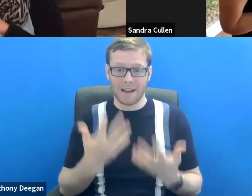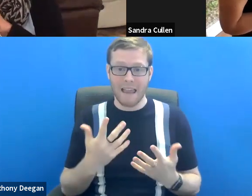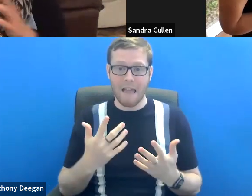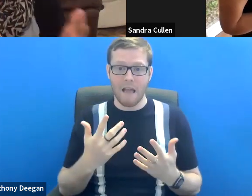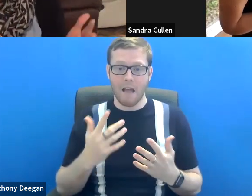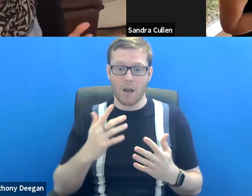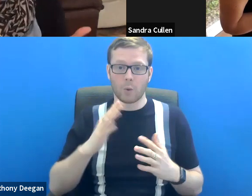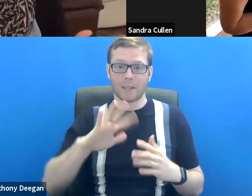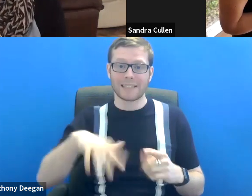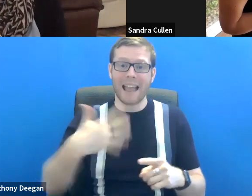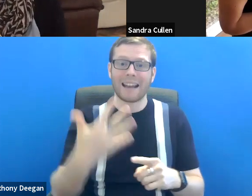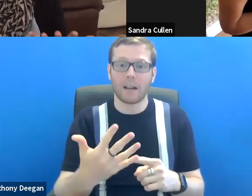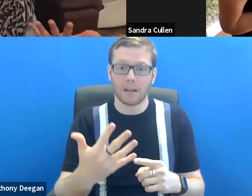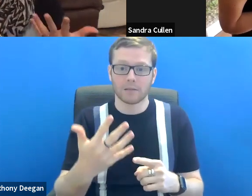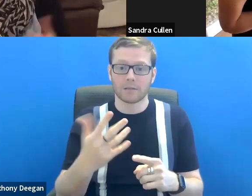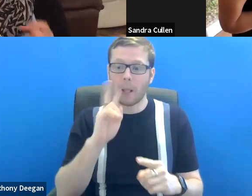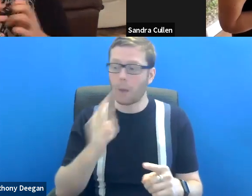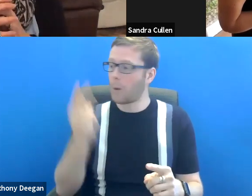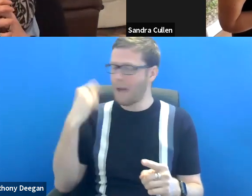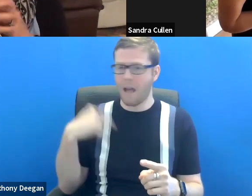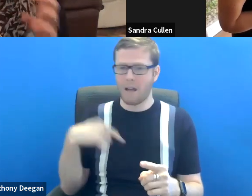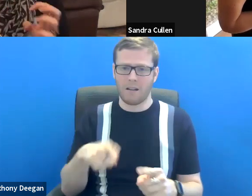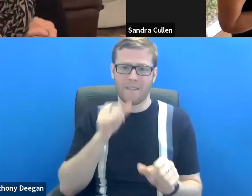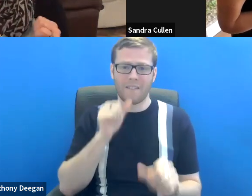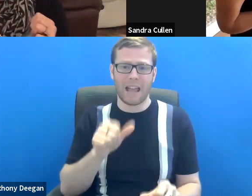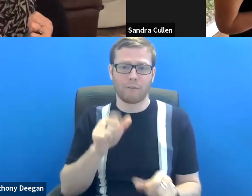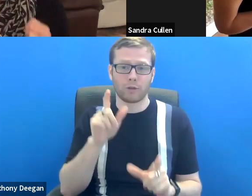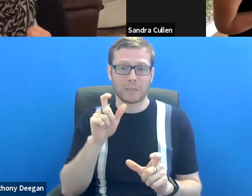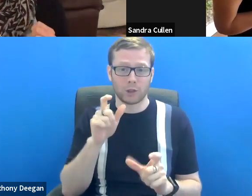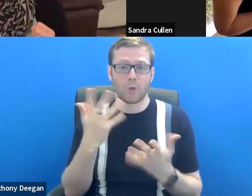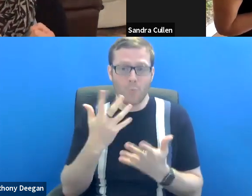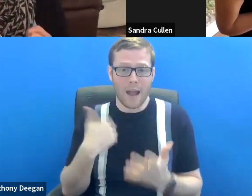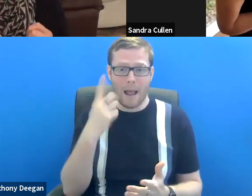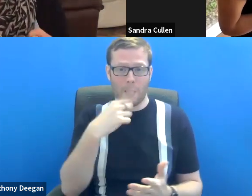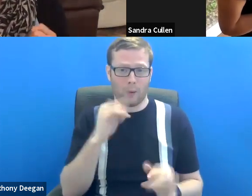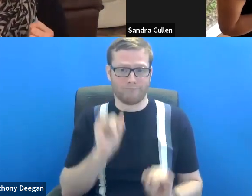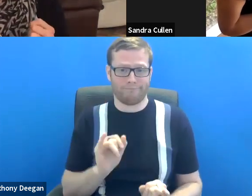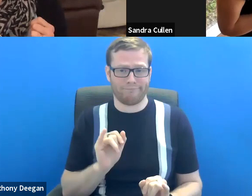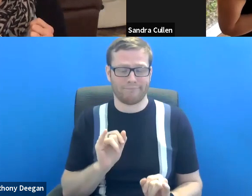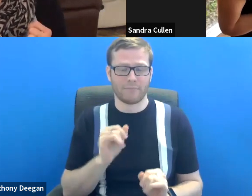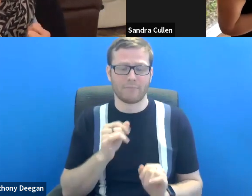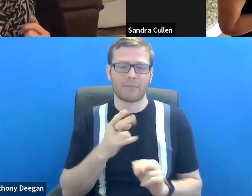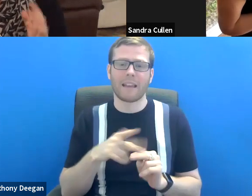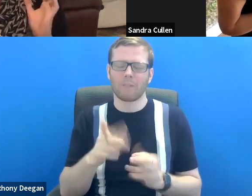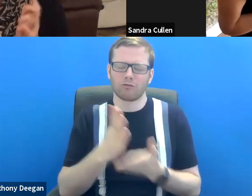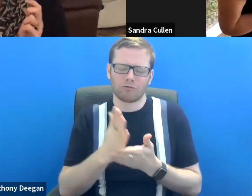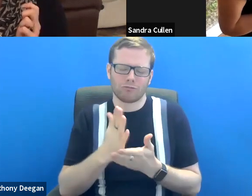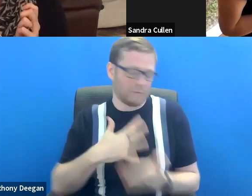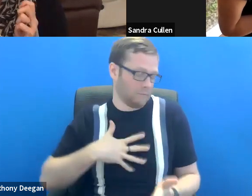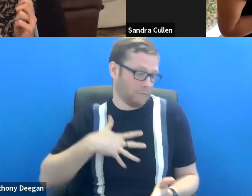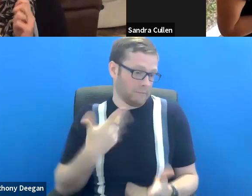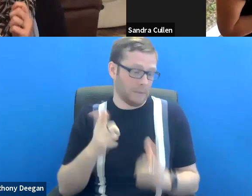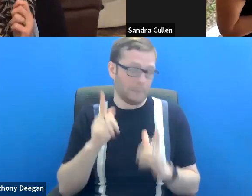back, they're my favorite pictures. So even if you really, really, really don't want to have your picture taken, if you can